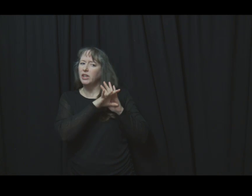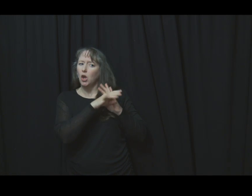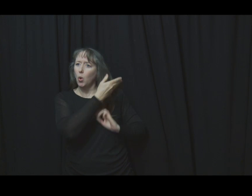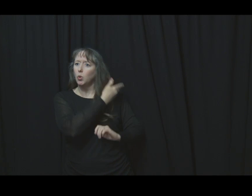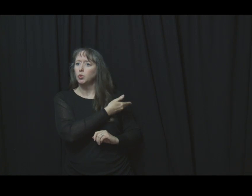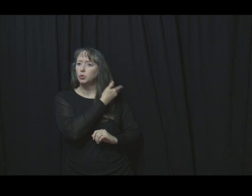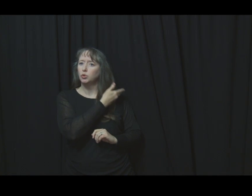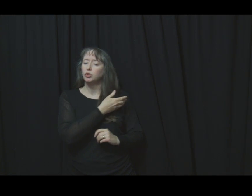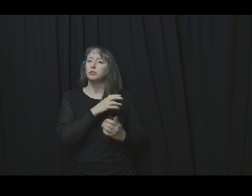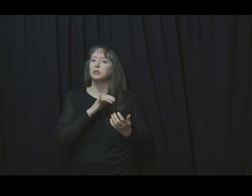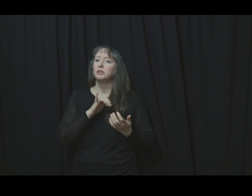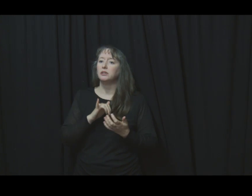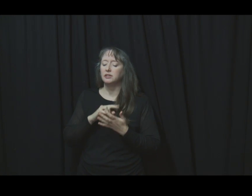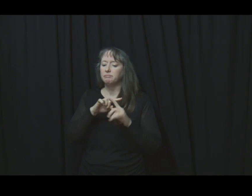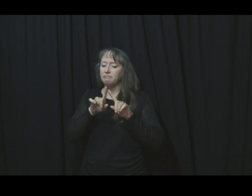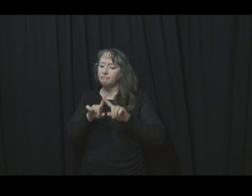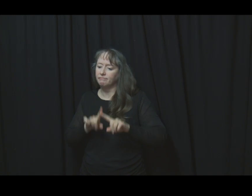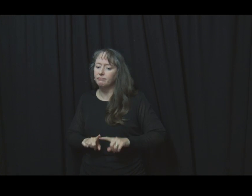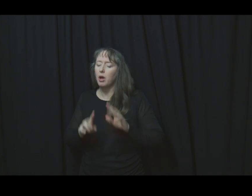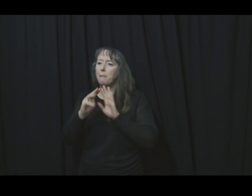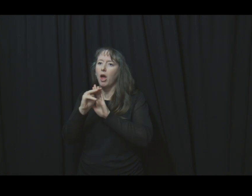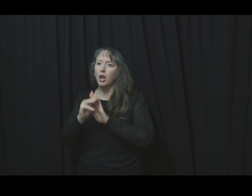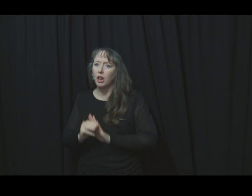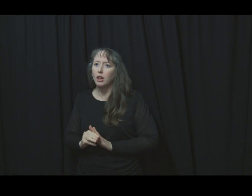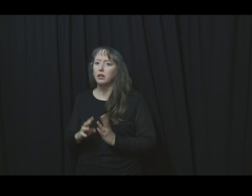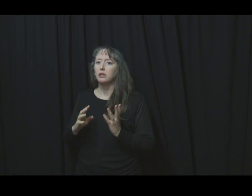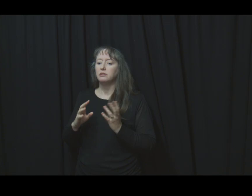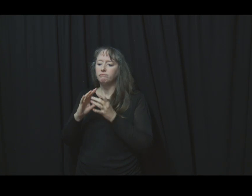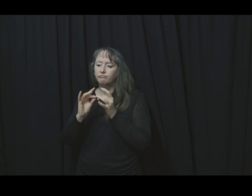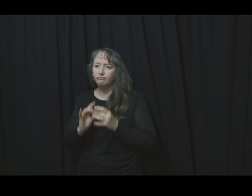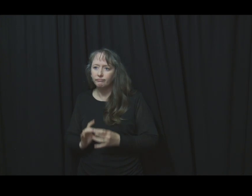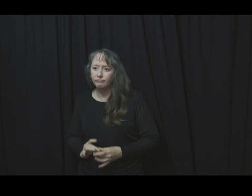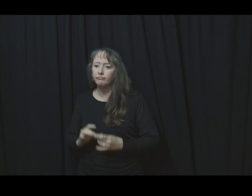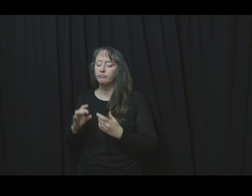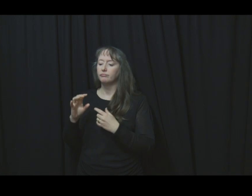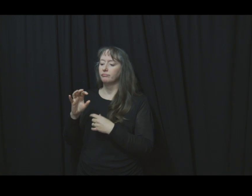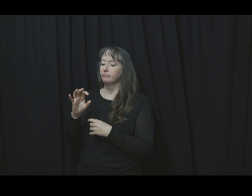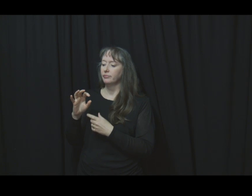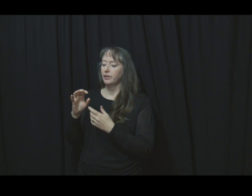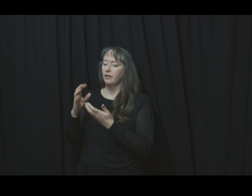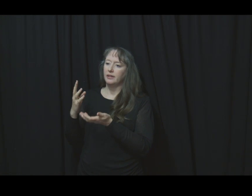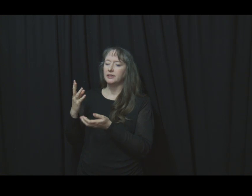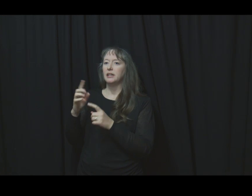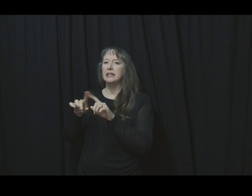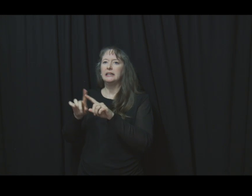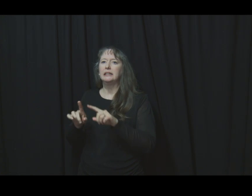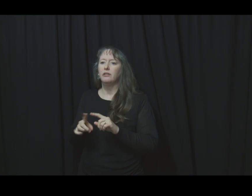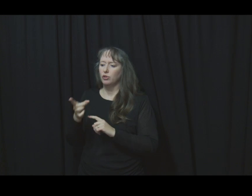Dr. Demadian's model, it's Dr. Fabish's model, it's Dr. Faulkner's model, it's Dr.